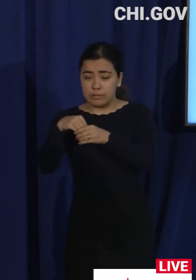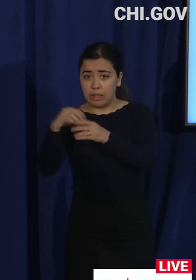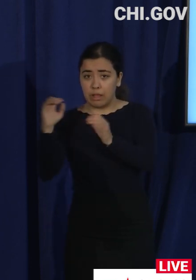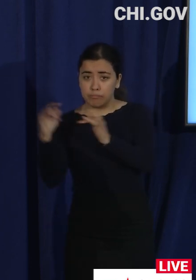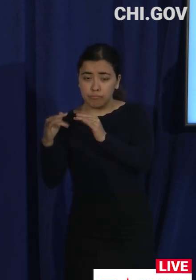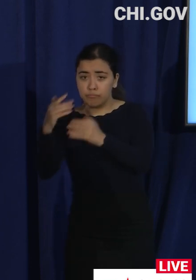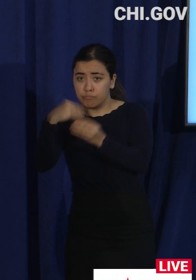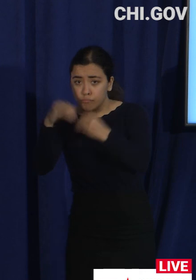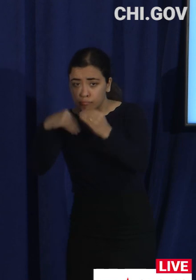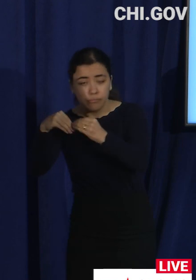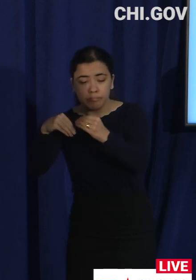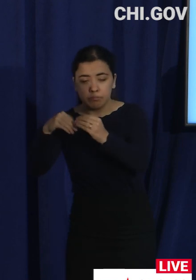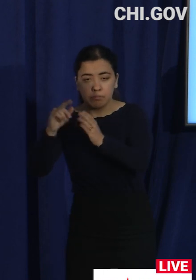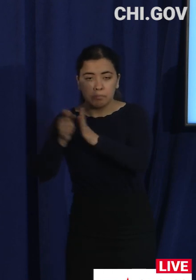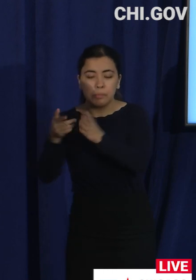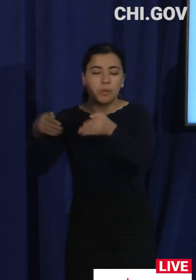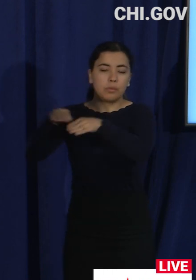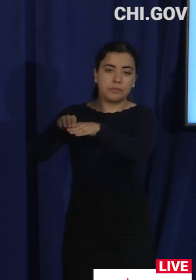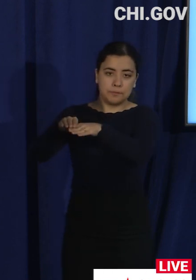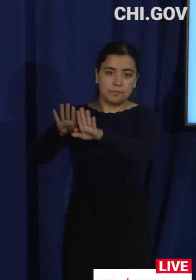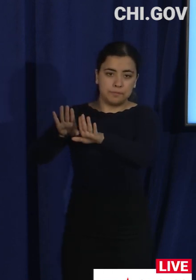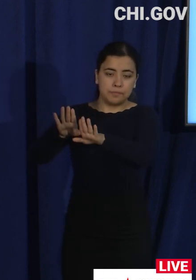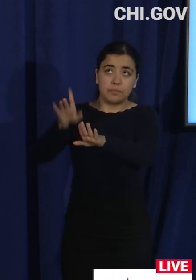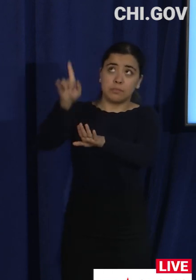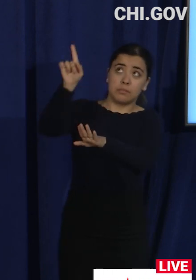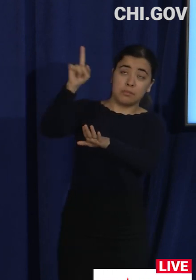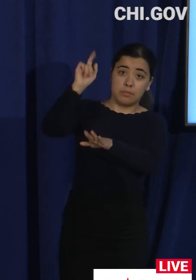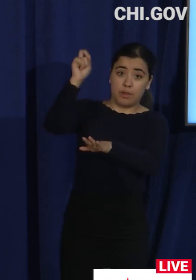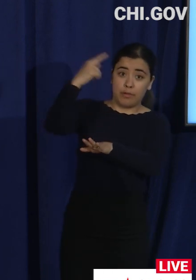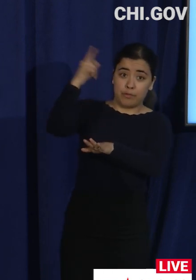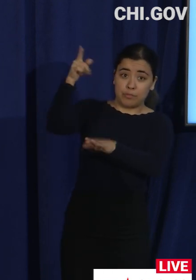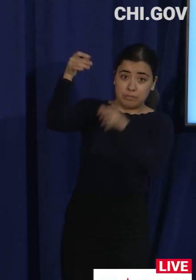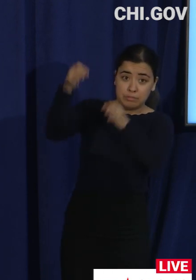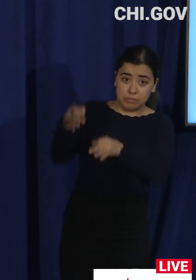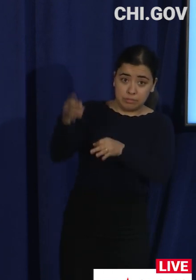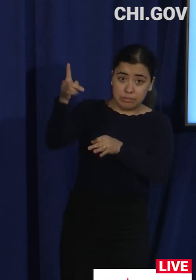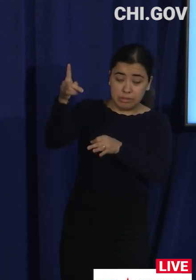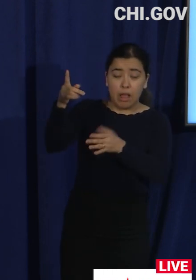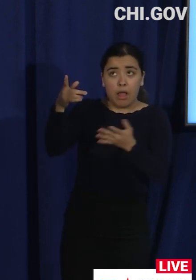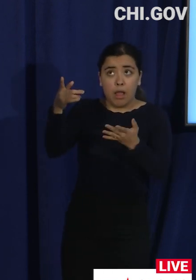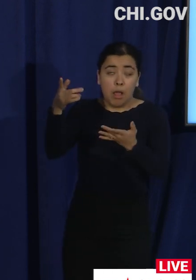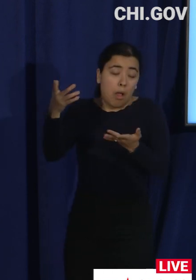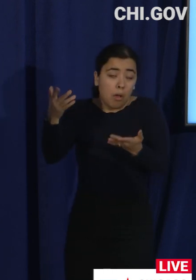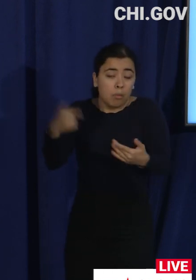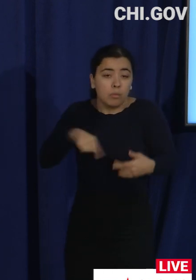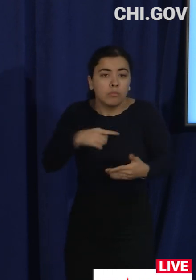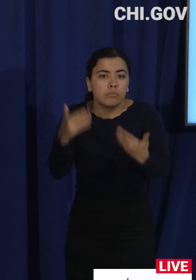If the governor makes this decision, we will obviously support it.